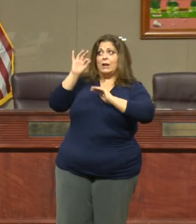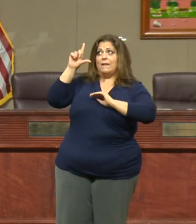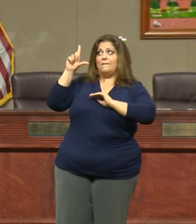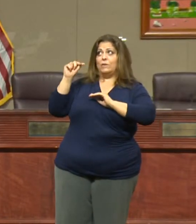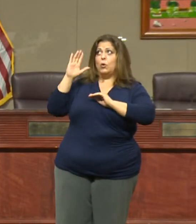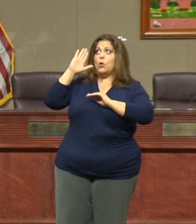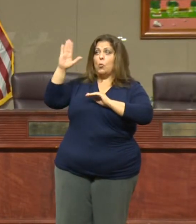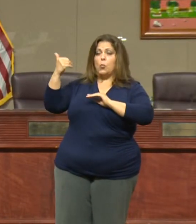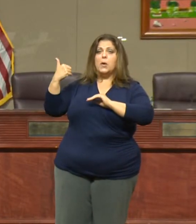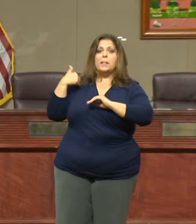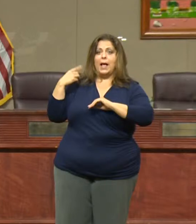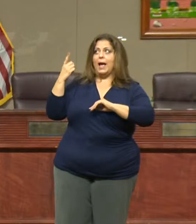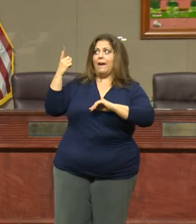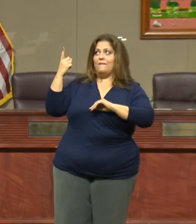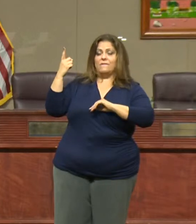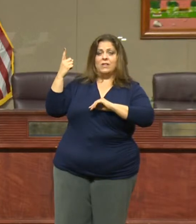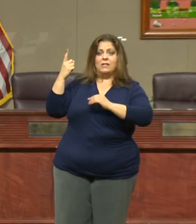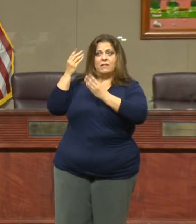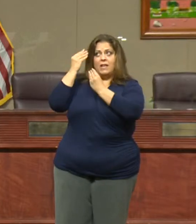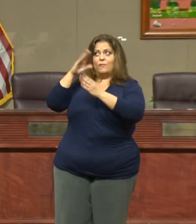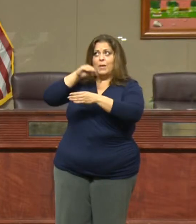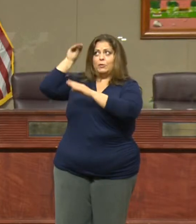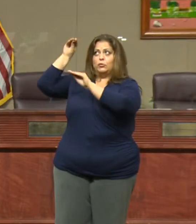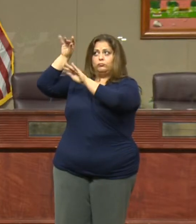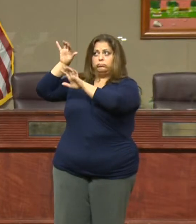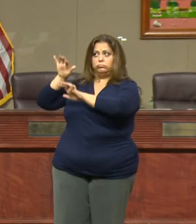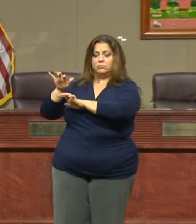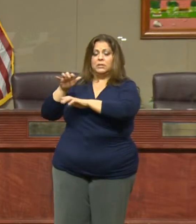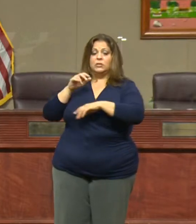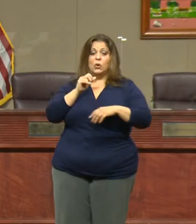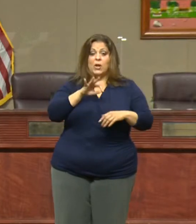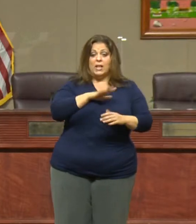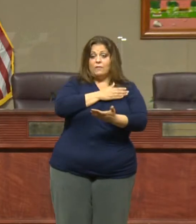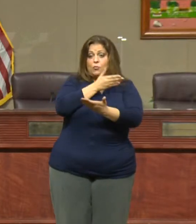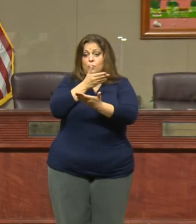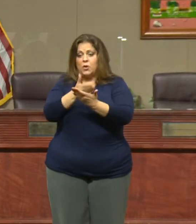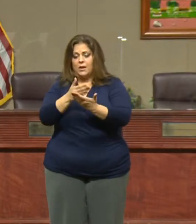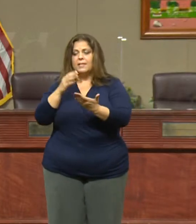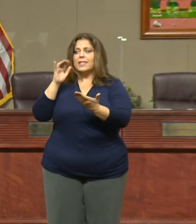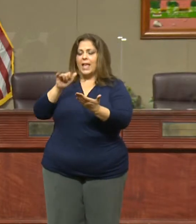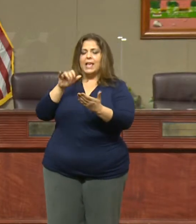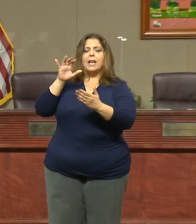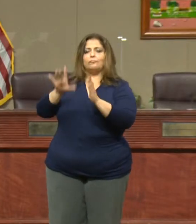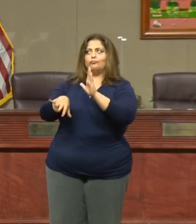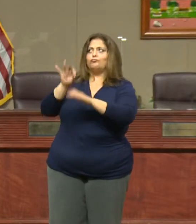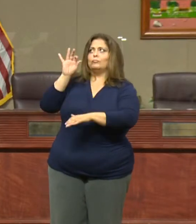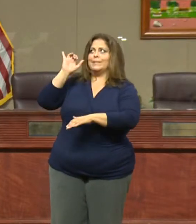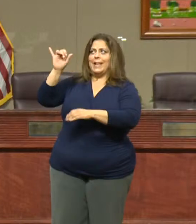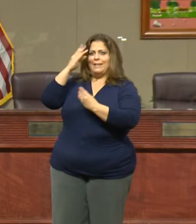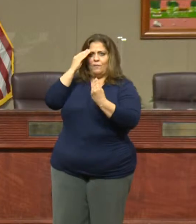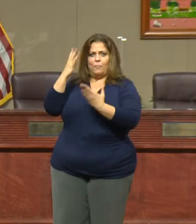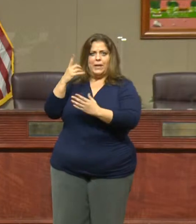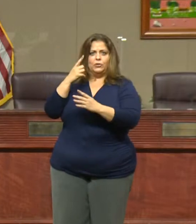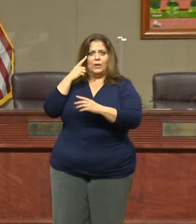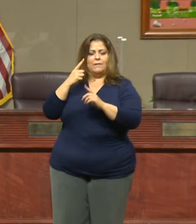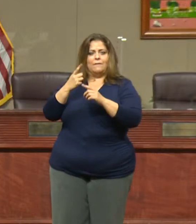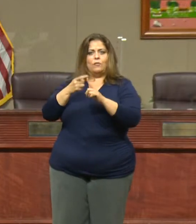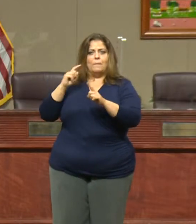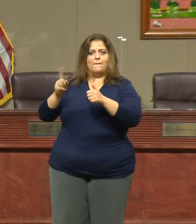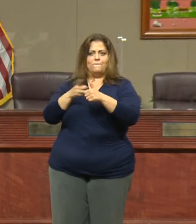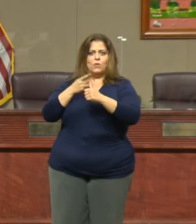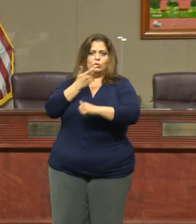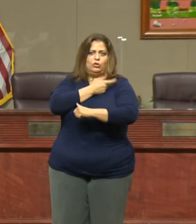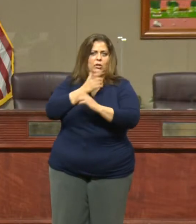go will have access to your information and will be able to enter that information. Also today